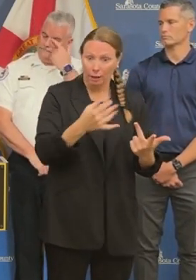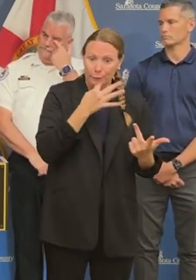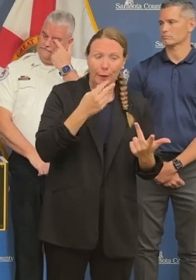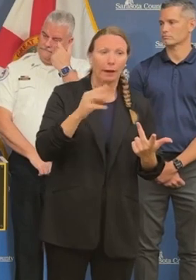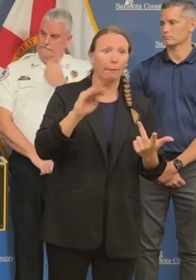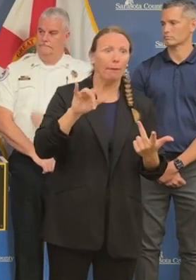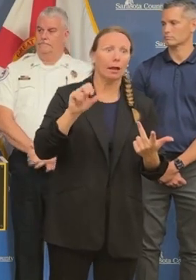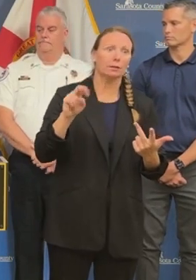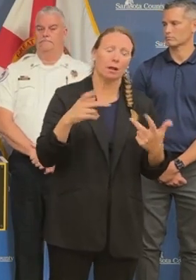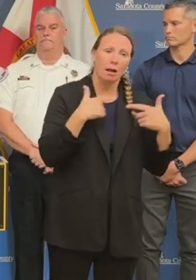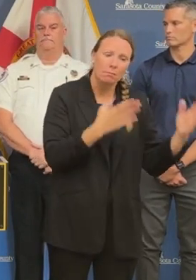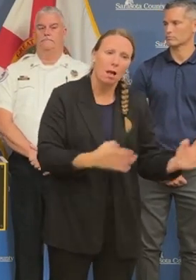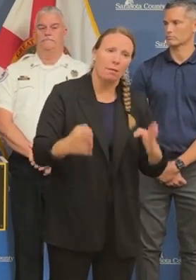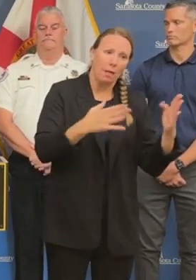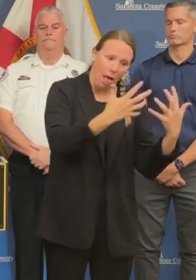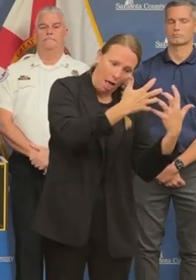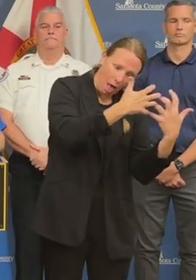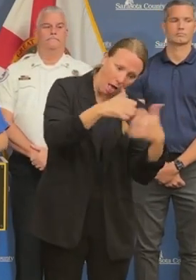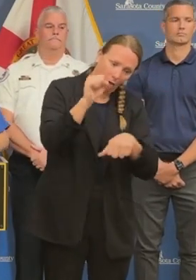humanly possible for this.